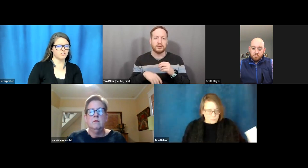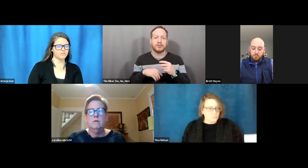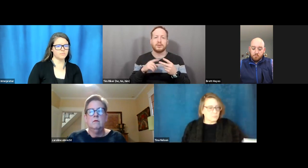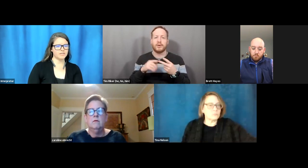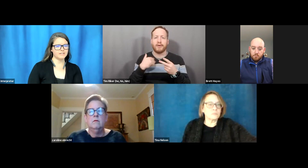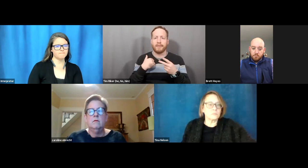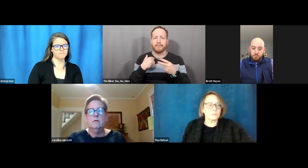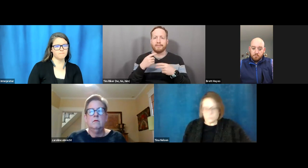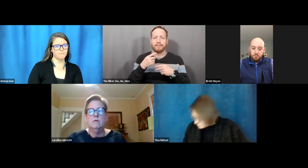for the meeting.